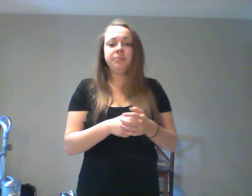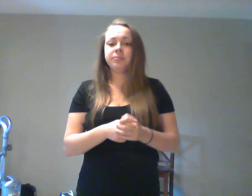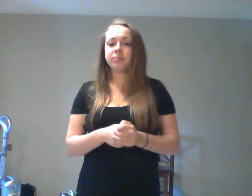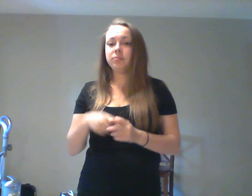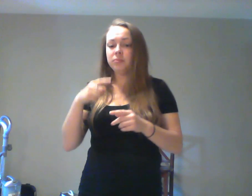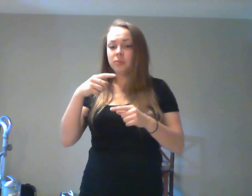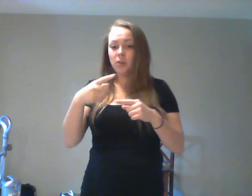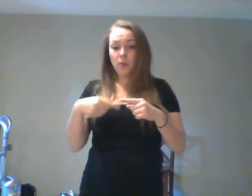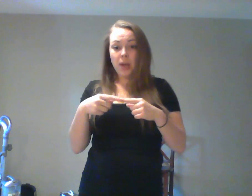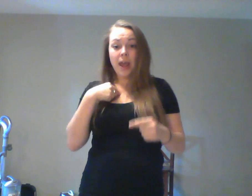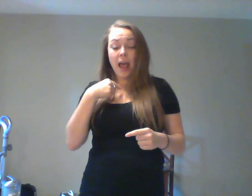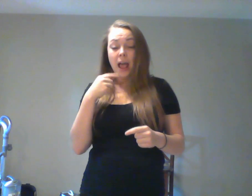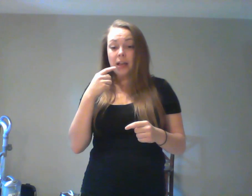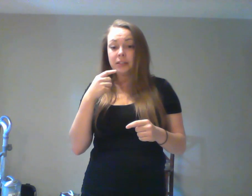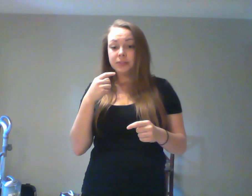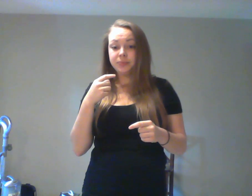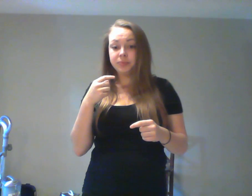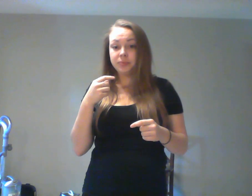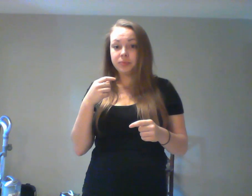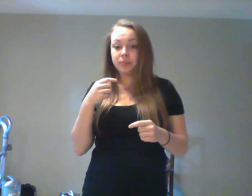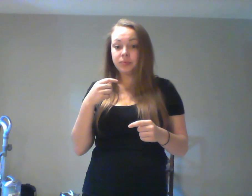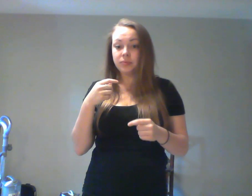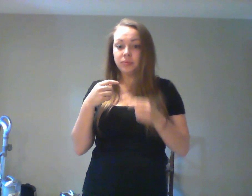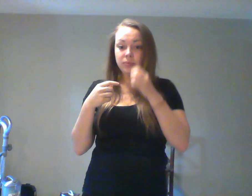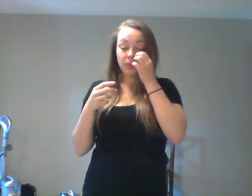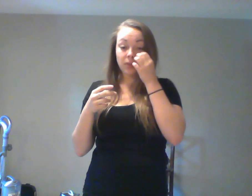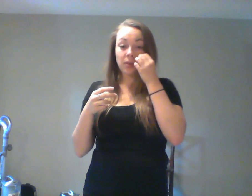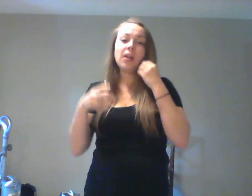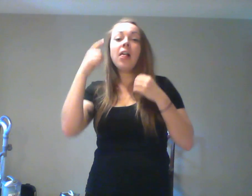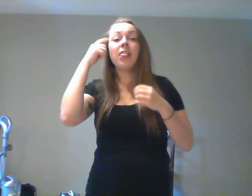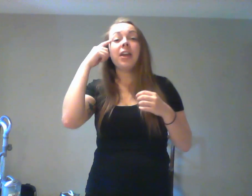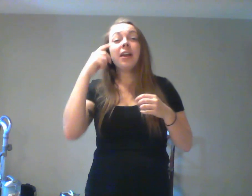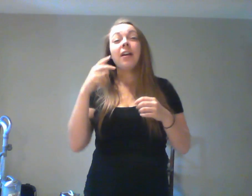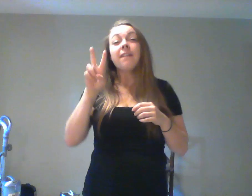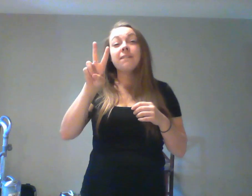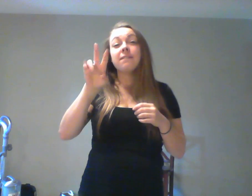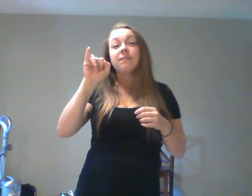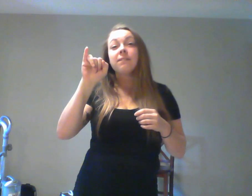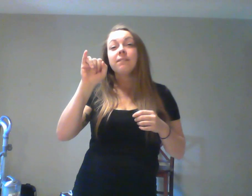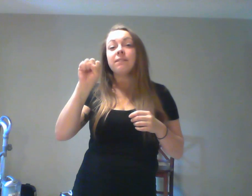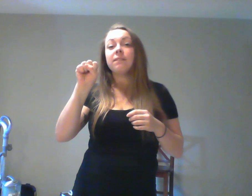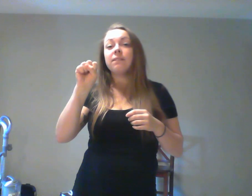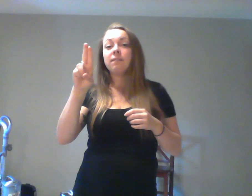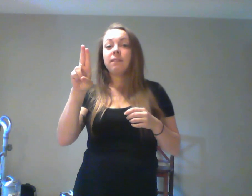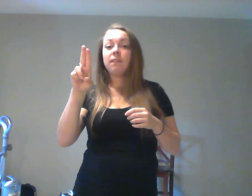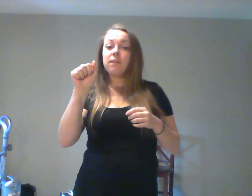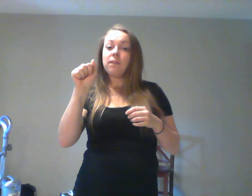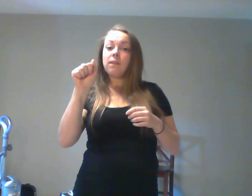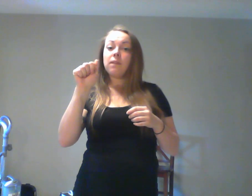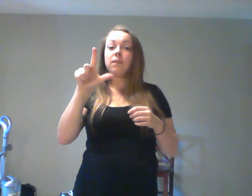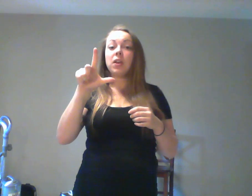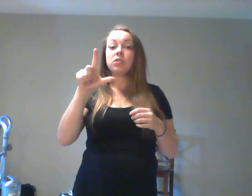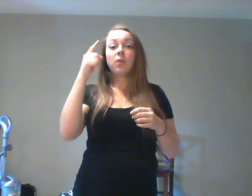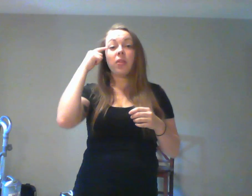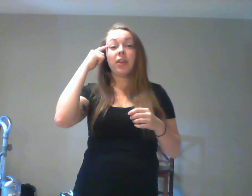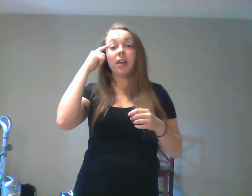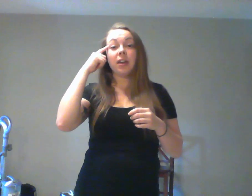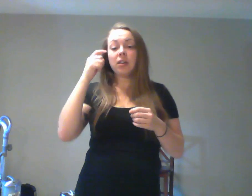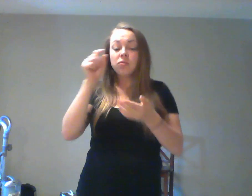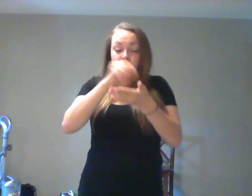I'm thinking, I don't say it out loud. I don't raise my hand. I write my thoughts down. Does my thought have to be a